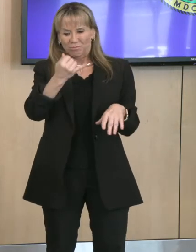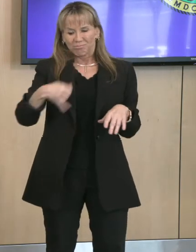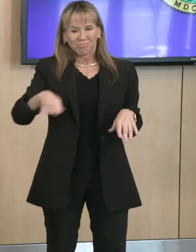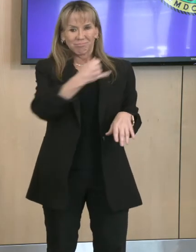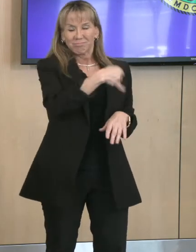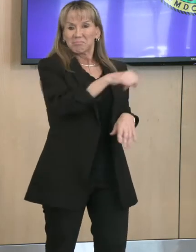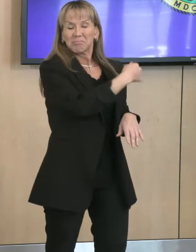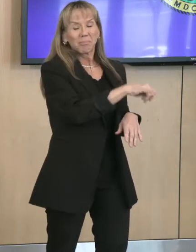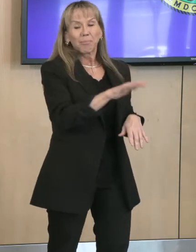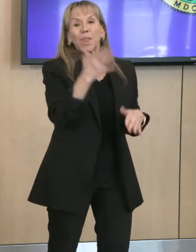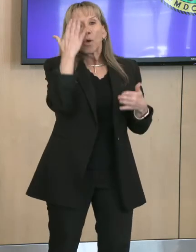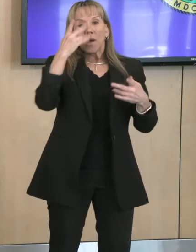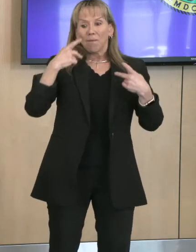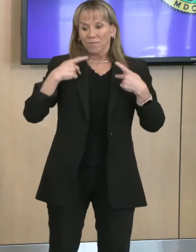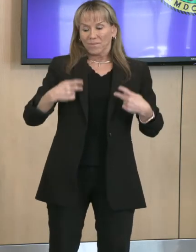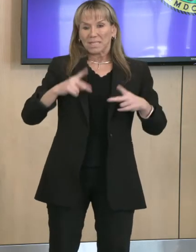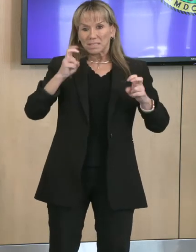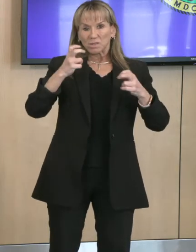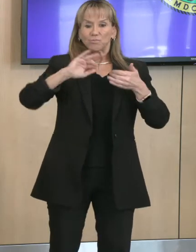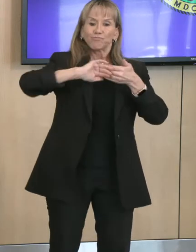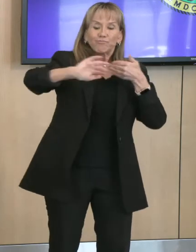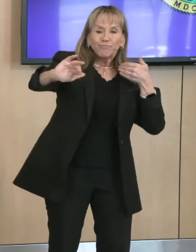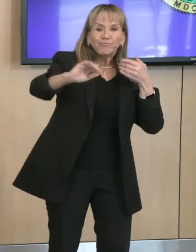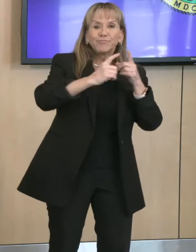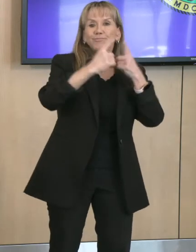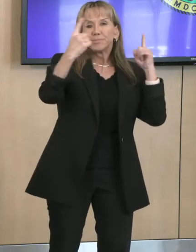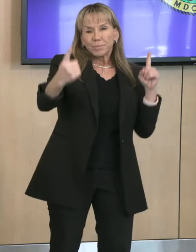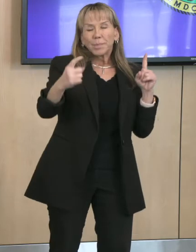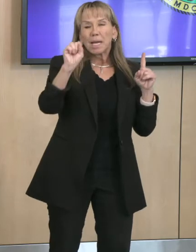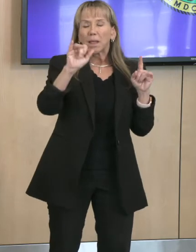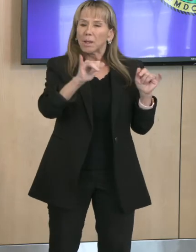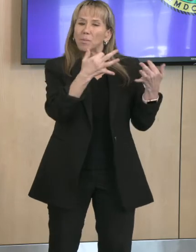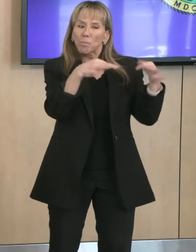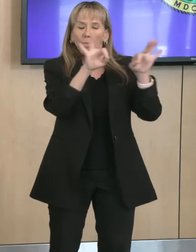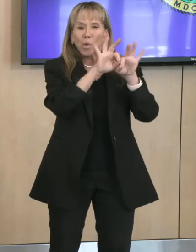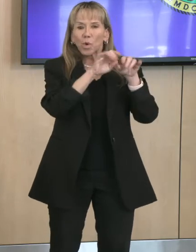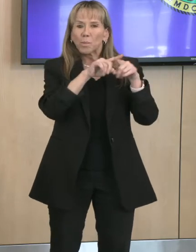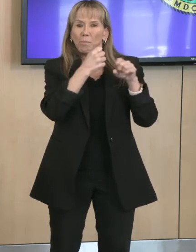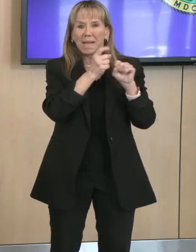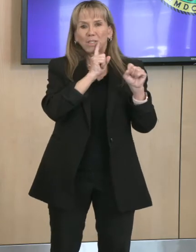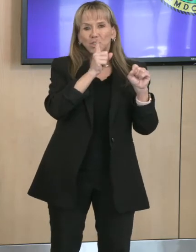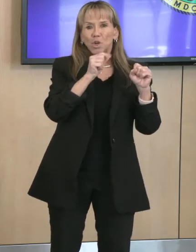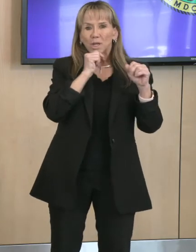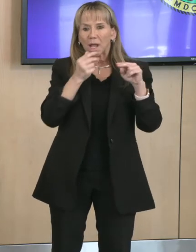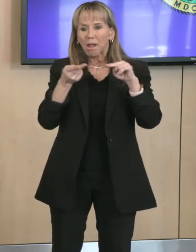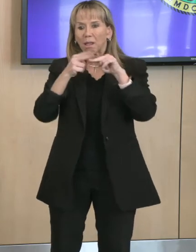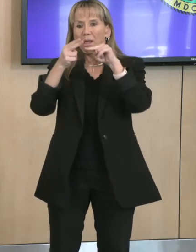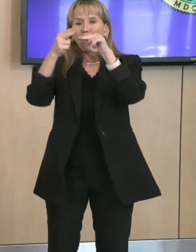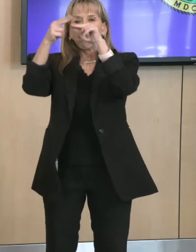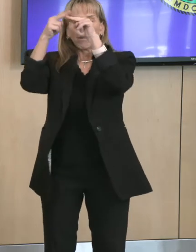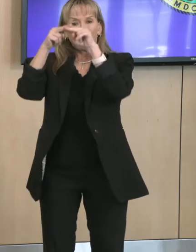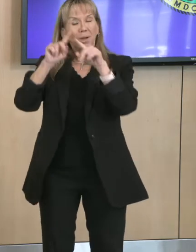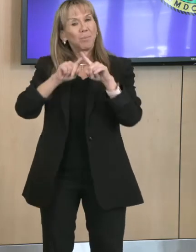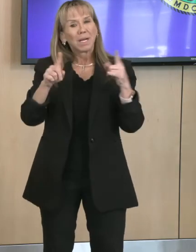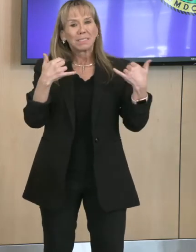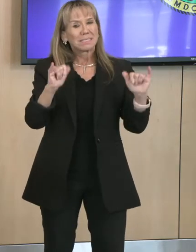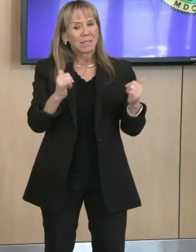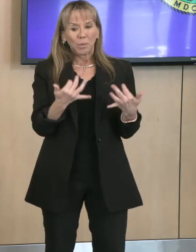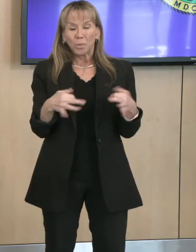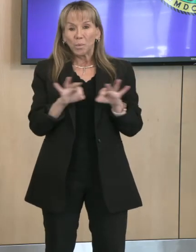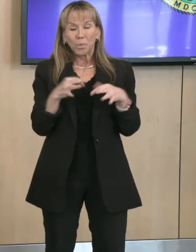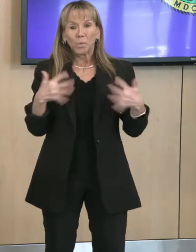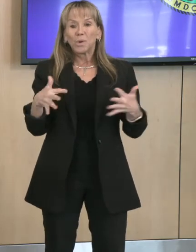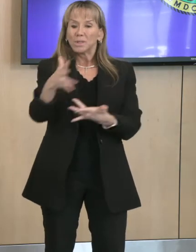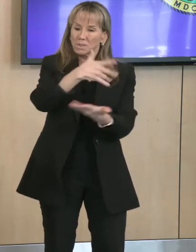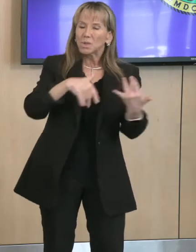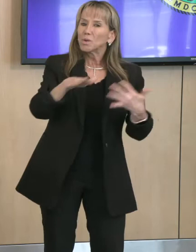physical distancing is vital, and it is a vital action to flatten the curve, social connection is also vital to